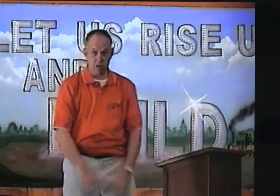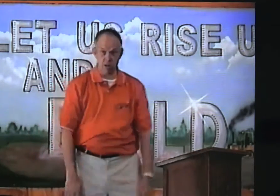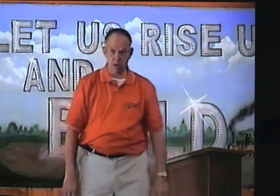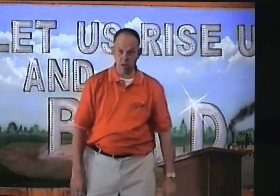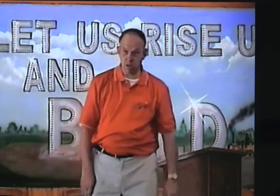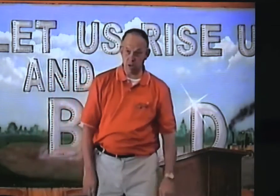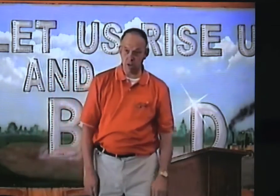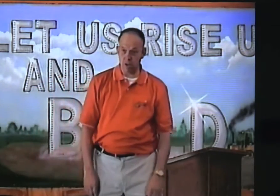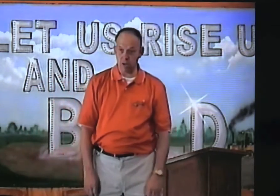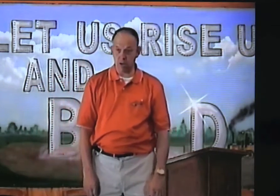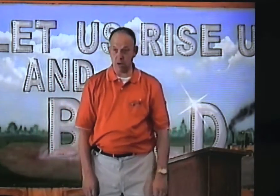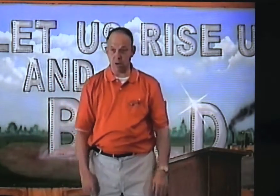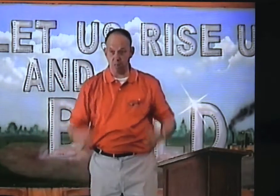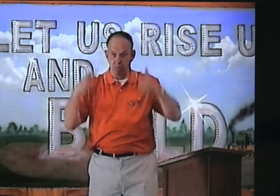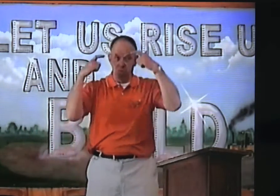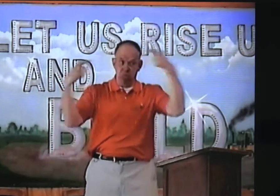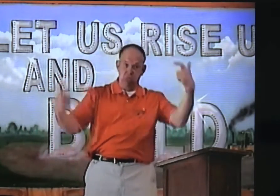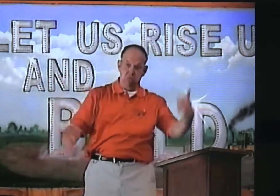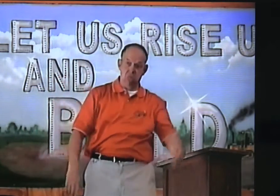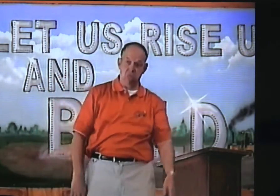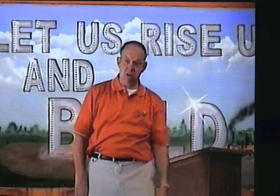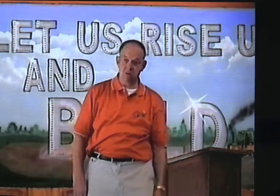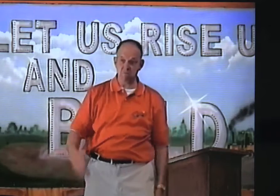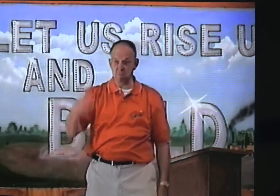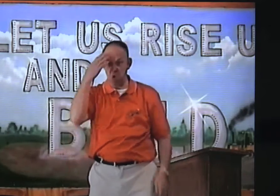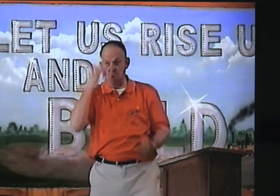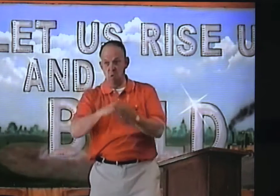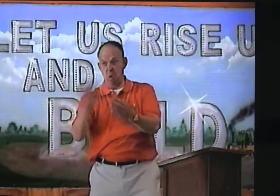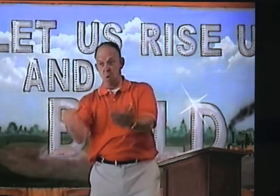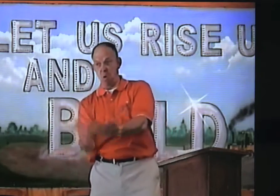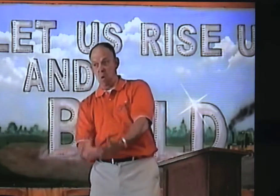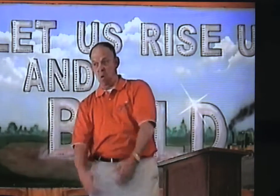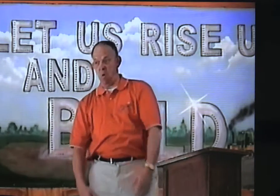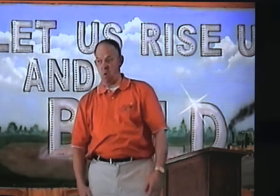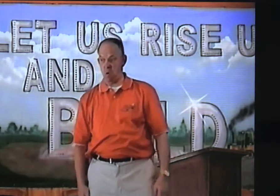Are you humble today? Are you big-headed? You think you know everything?